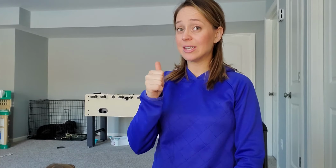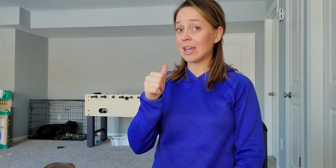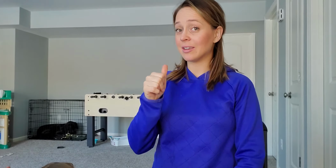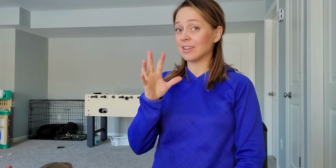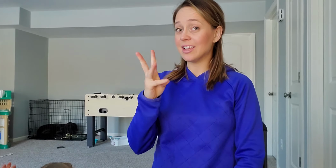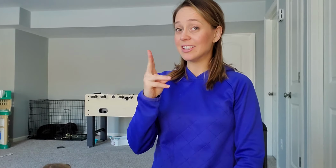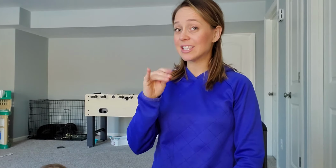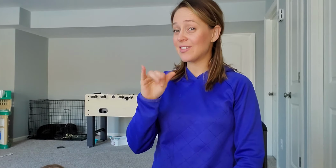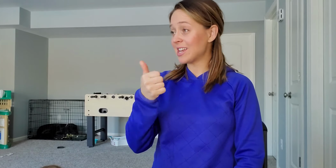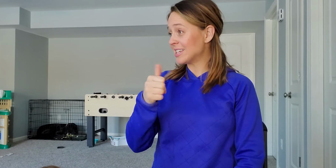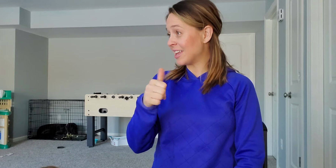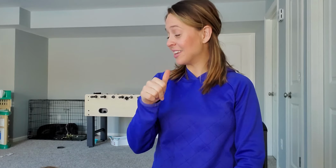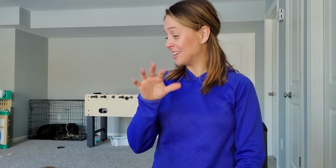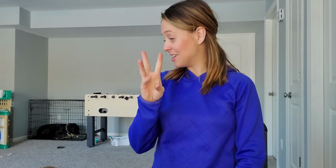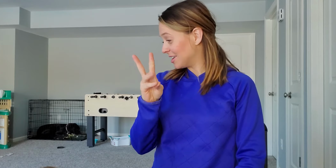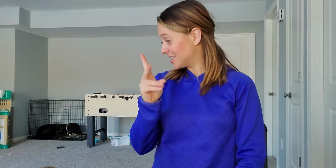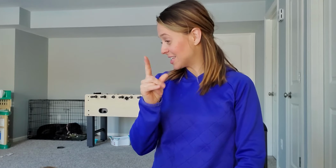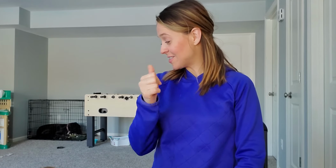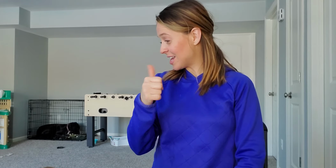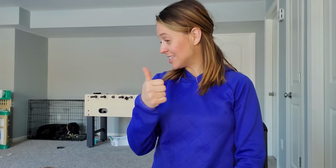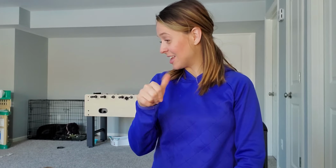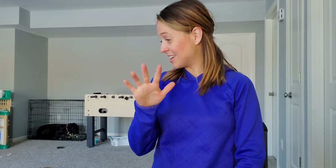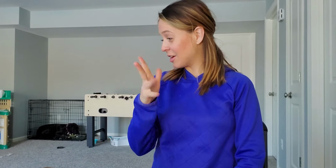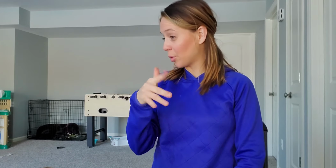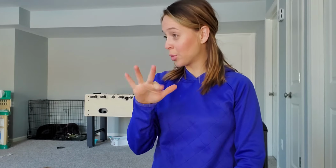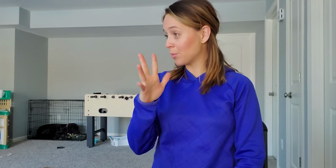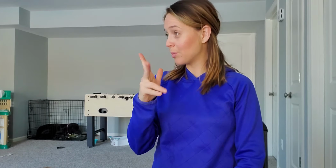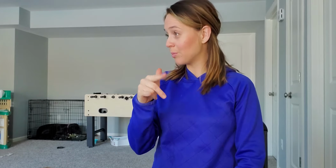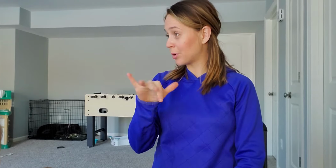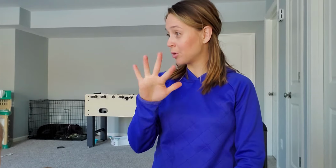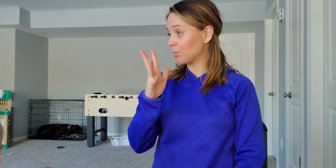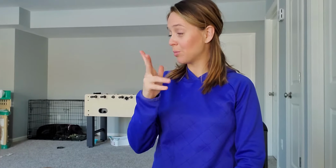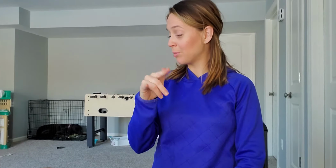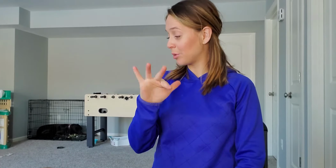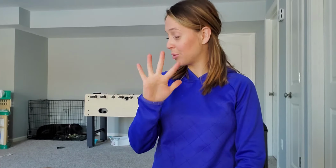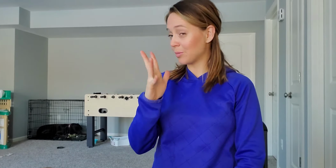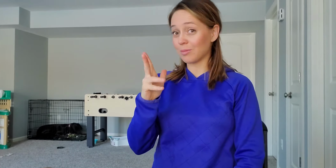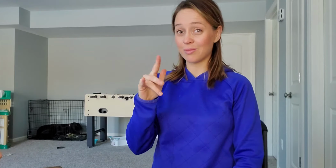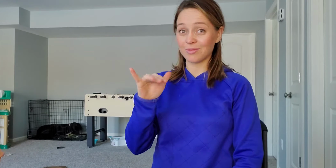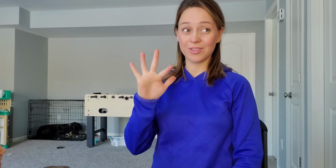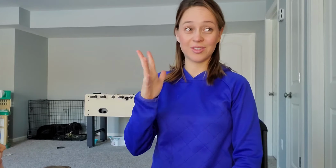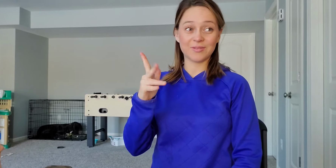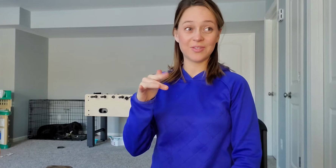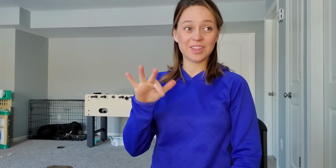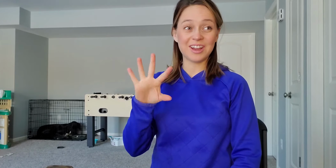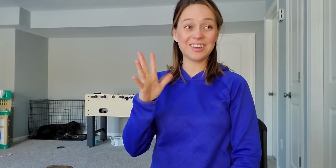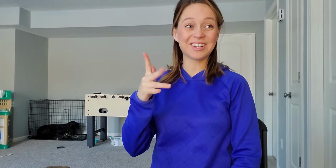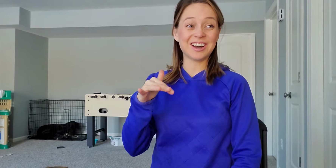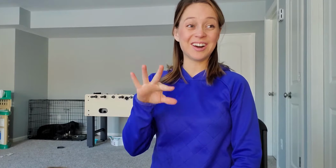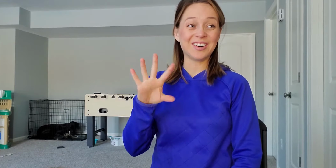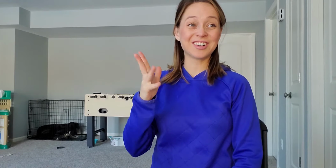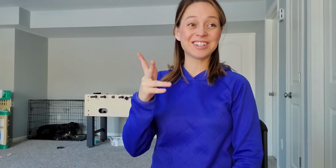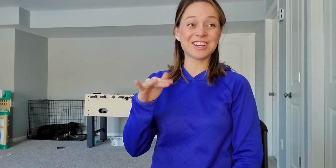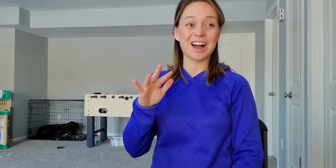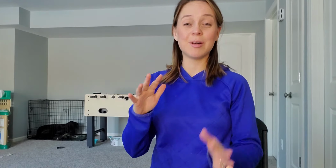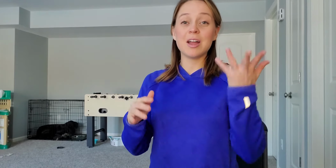6, 7, 8, 9, 10. 6, 7, 8, 9, 10. 6, 7, 8, 9, 10. Roop, roop, roop. There you go. Good job. Let's